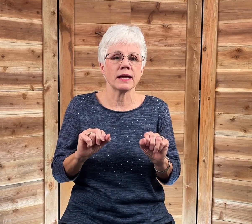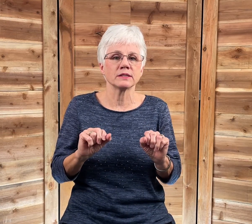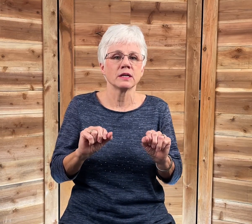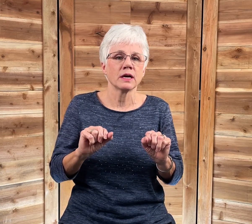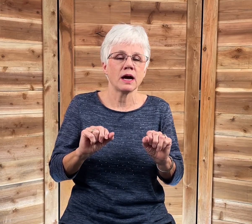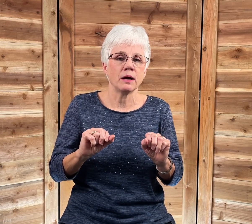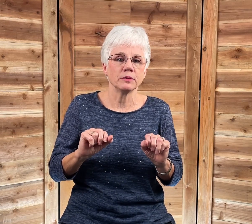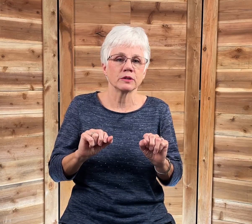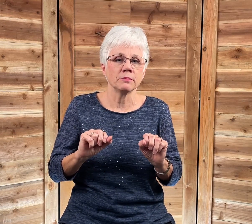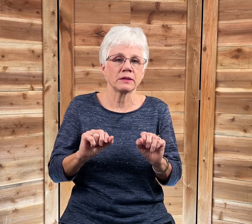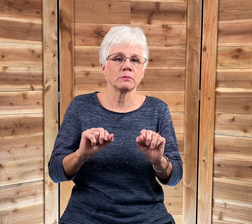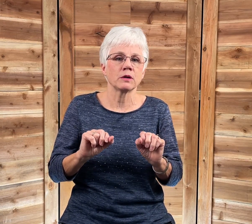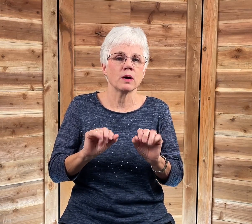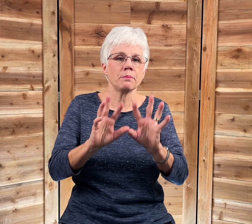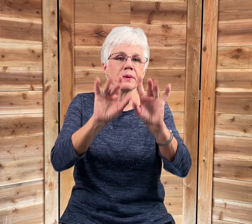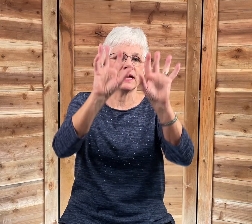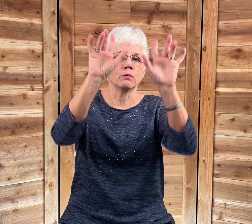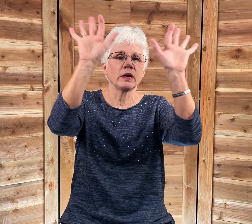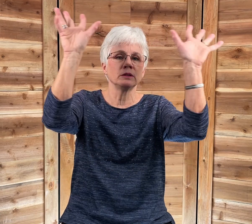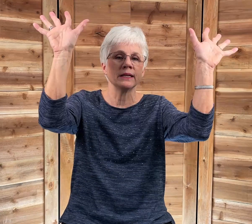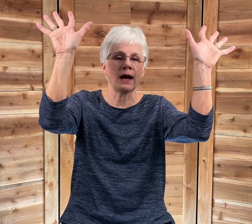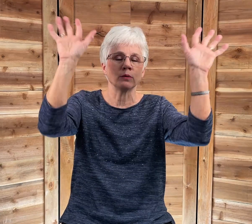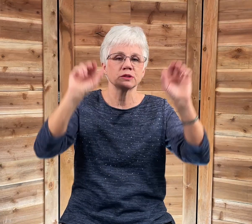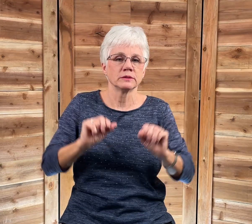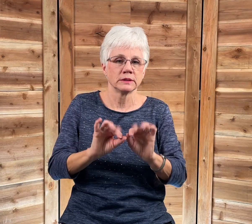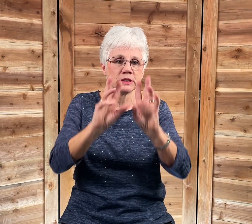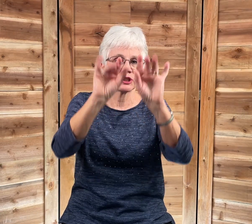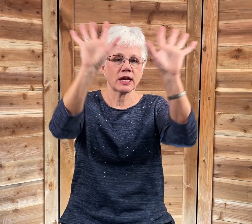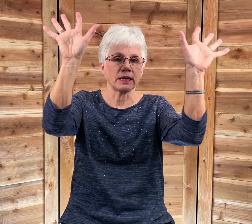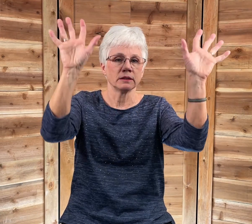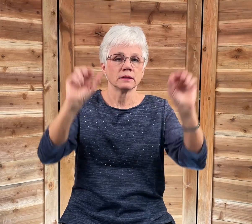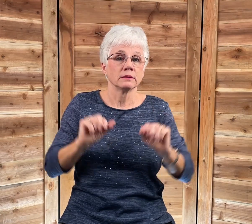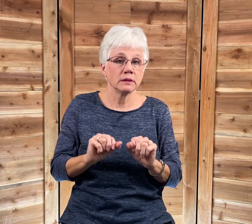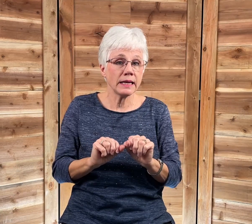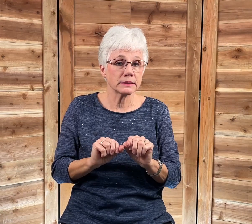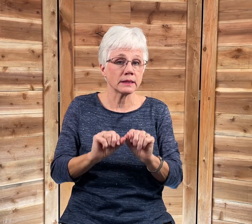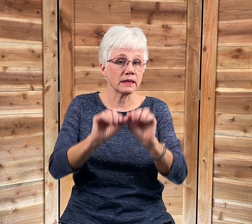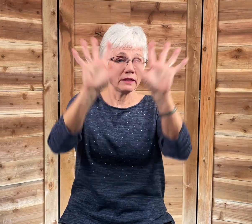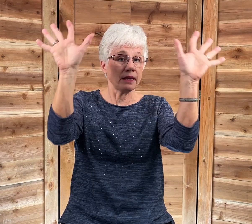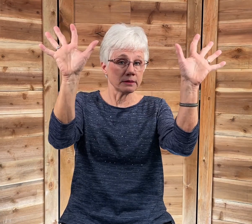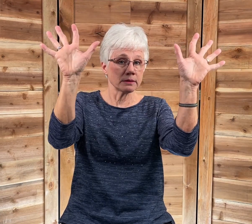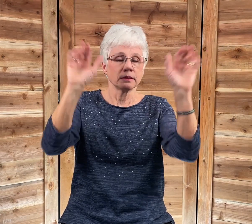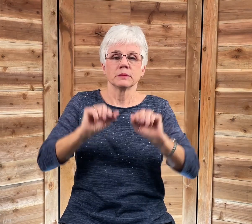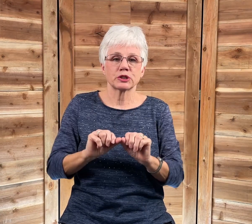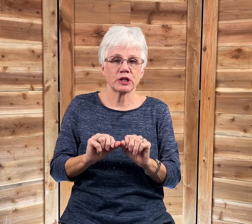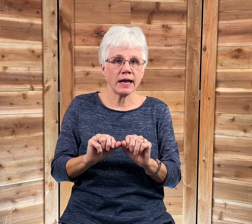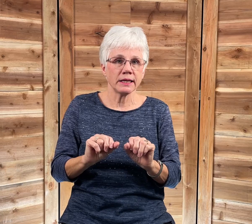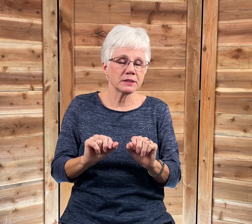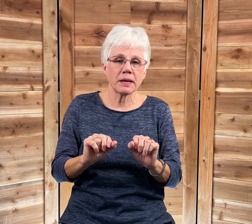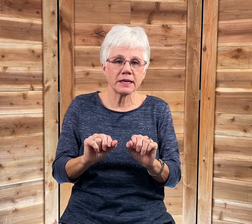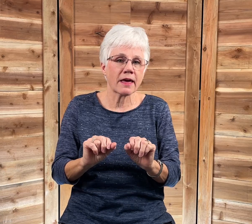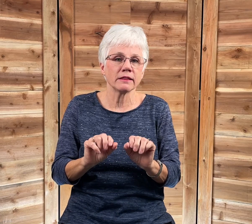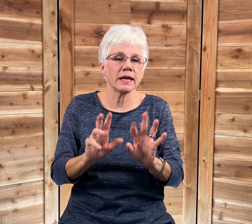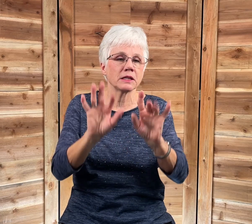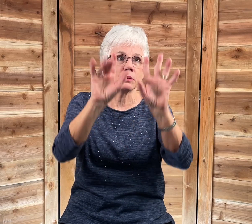both hands. You're going to make them go up and wiggle and out. Shining. Light is like this, but shining